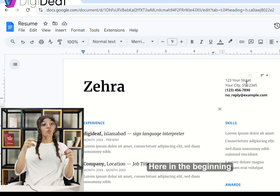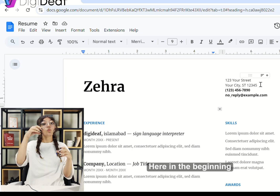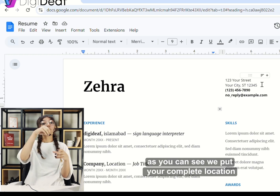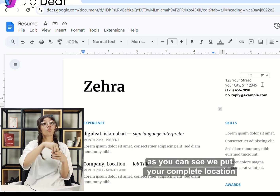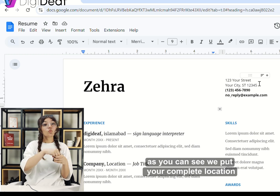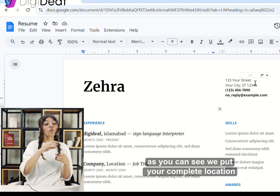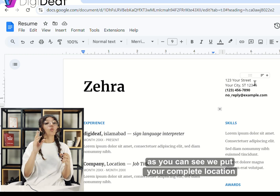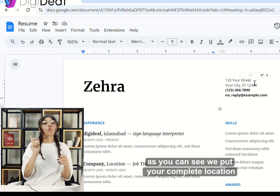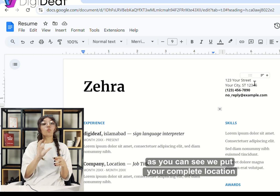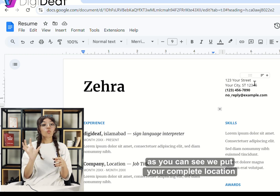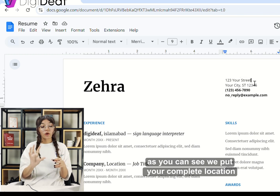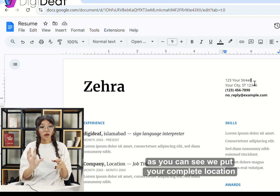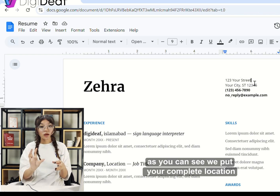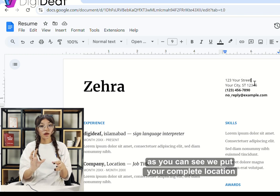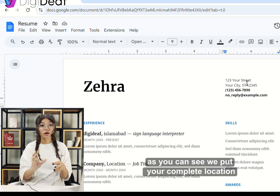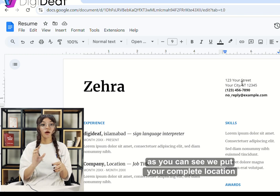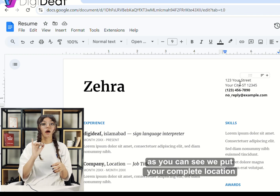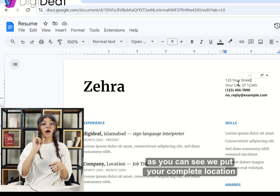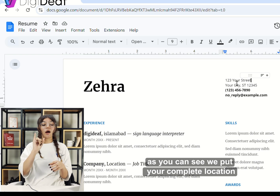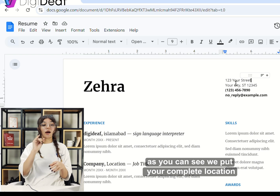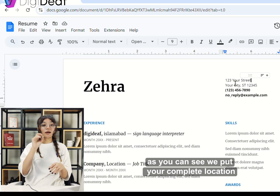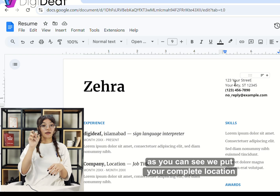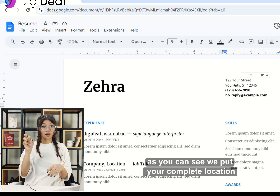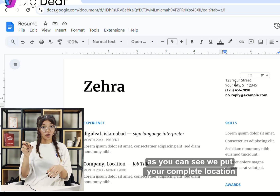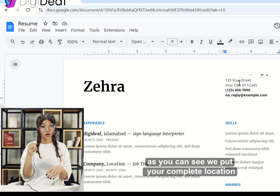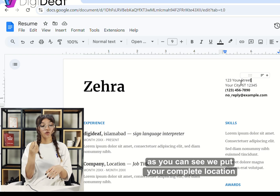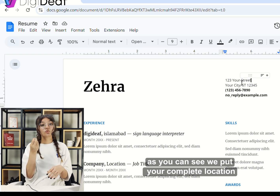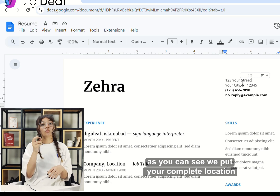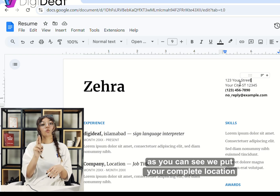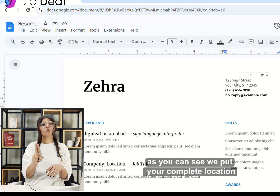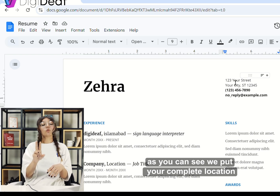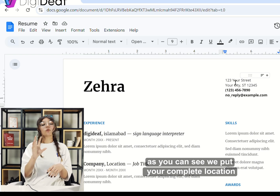as you can see, we put your complete location.